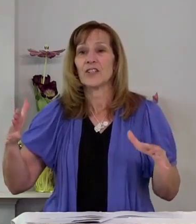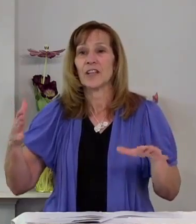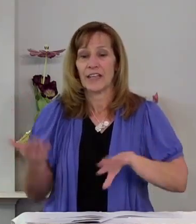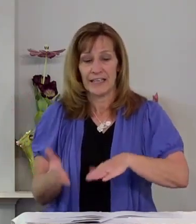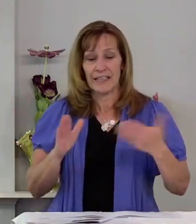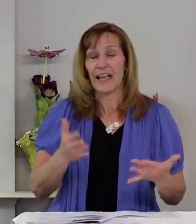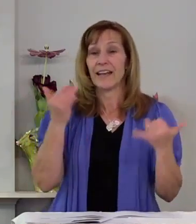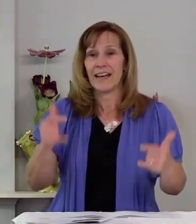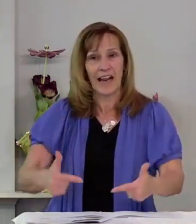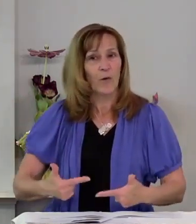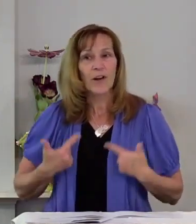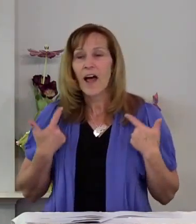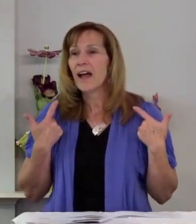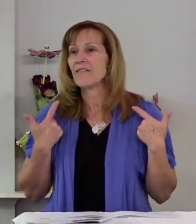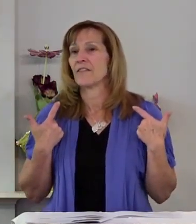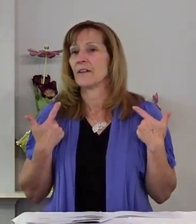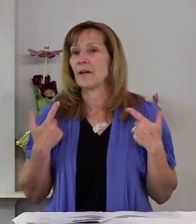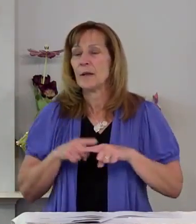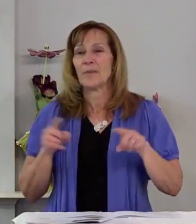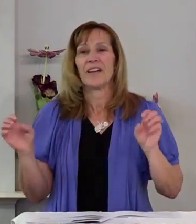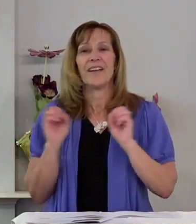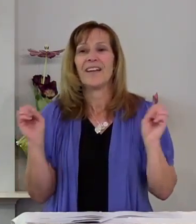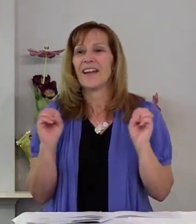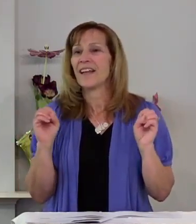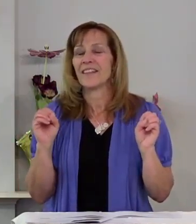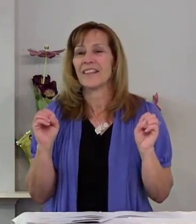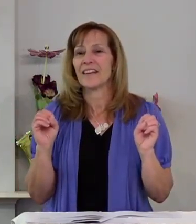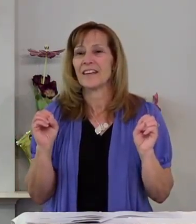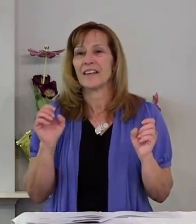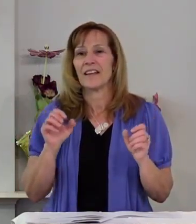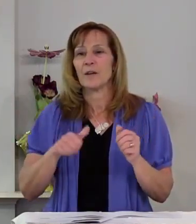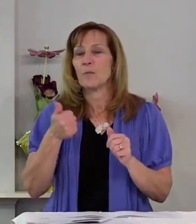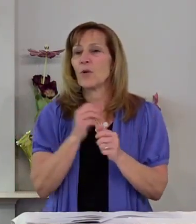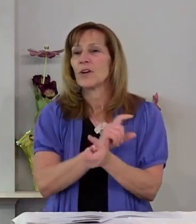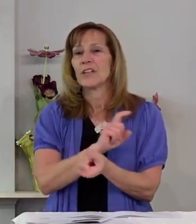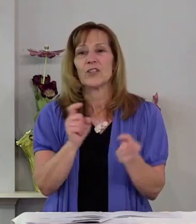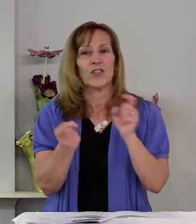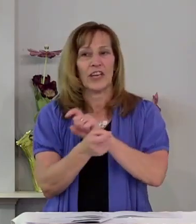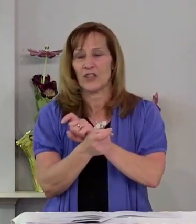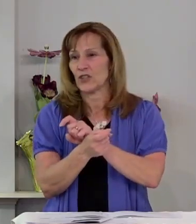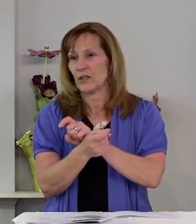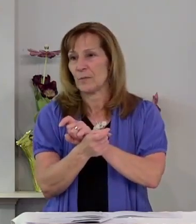dead, but now he is alive. But nothing else has changed.